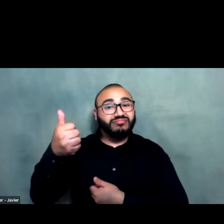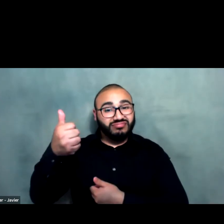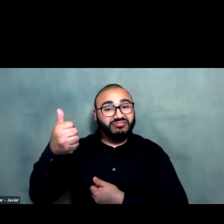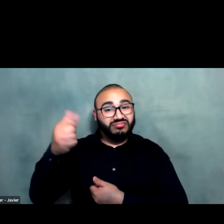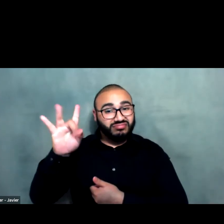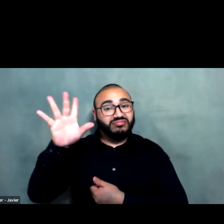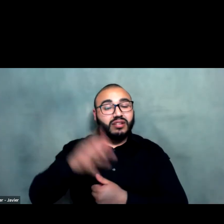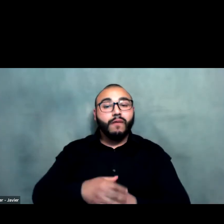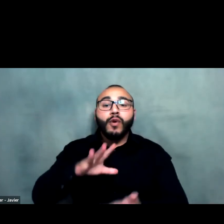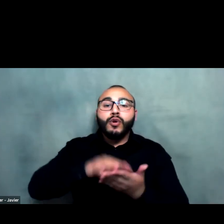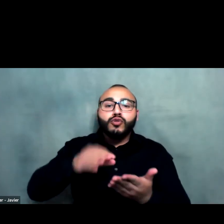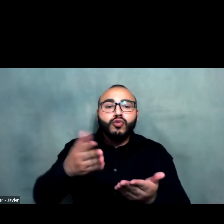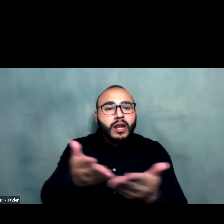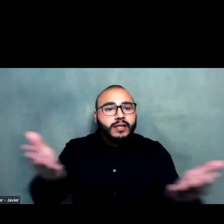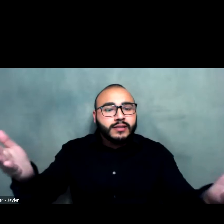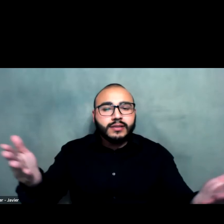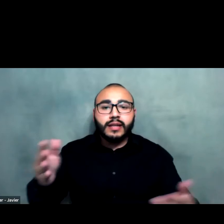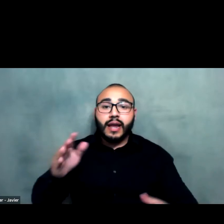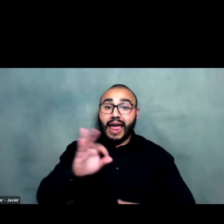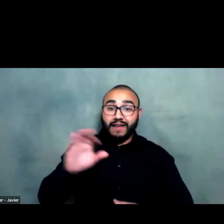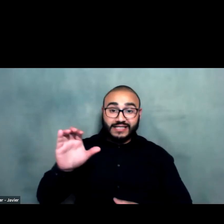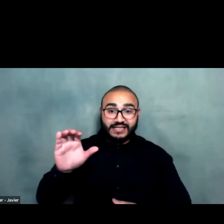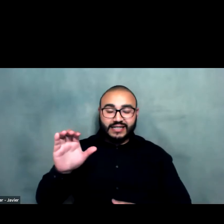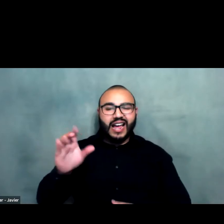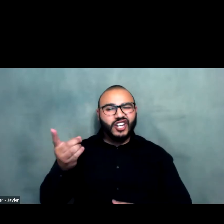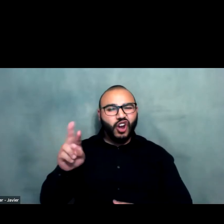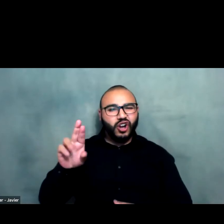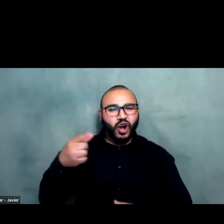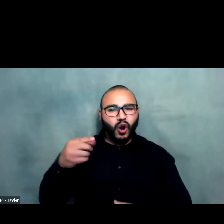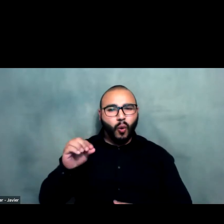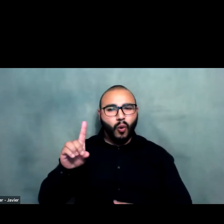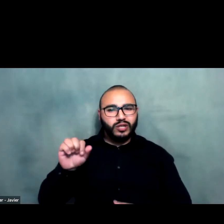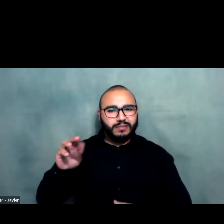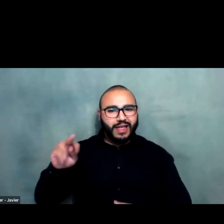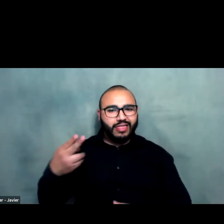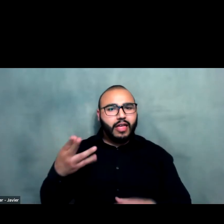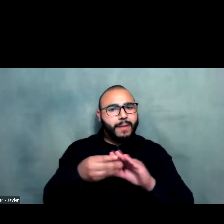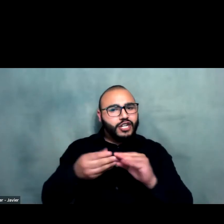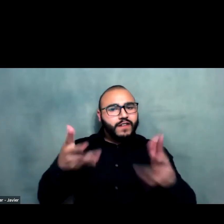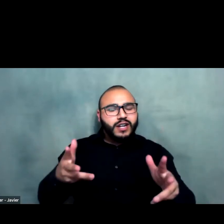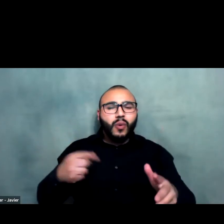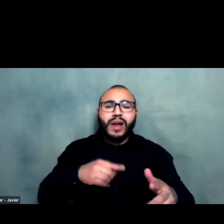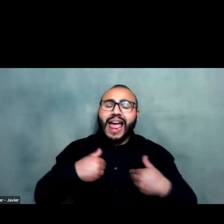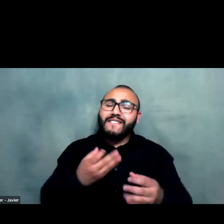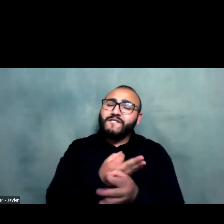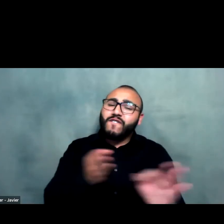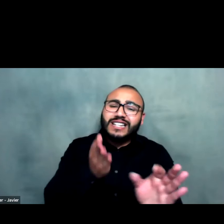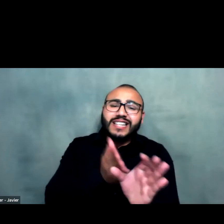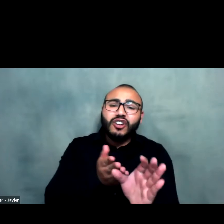who are out there, Fresno City, as Dr. Goldsmith mentioned earlier, we do have free psychological services. Please take